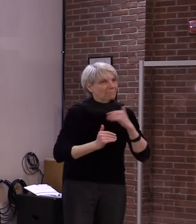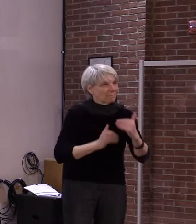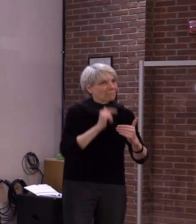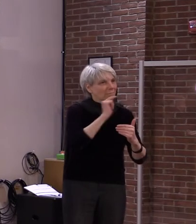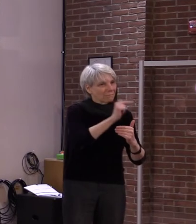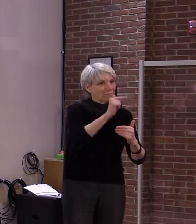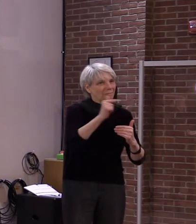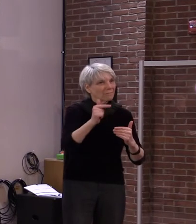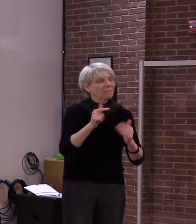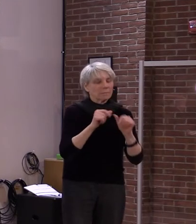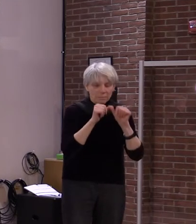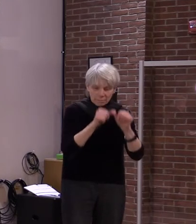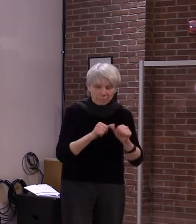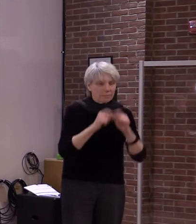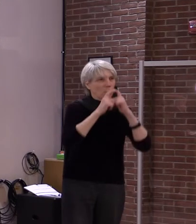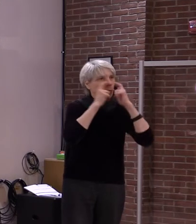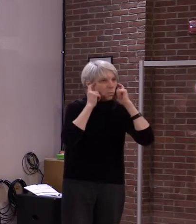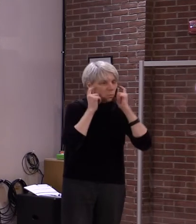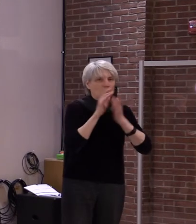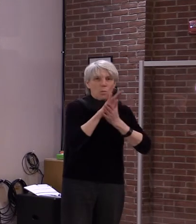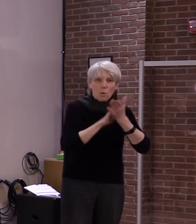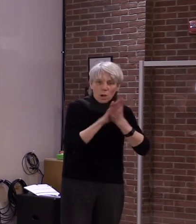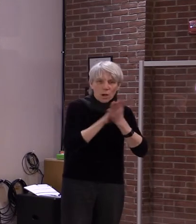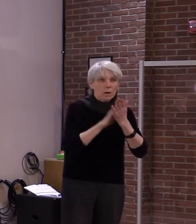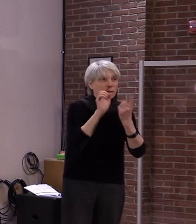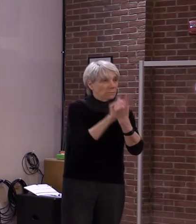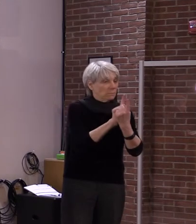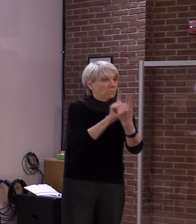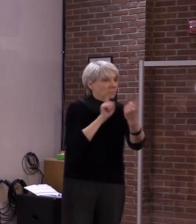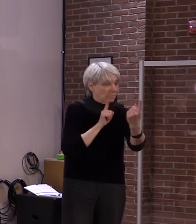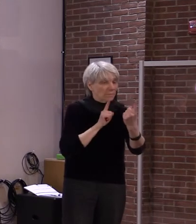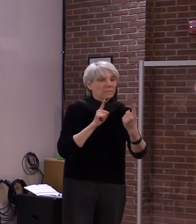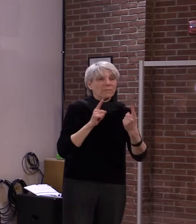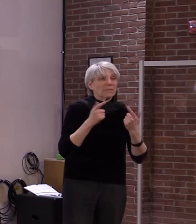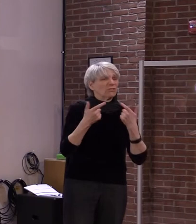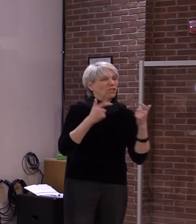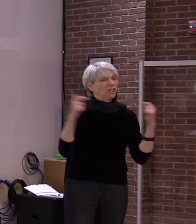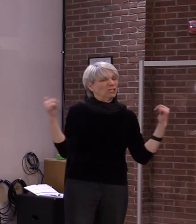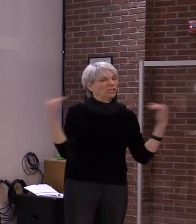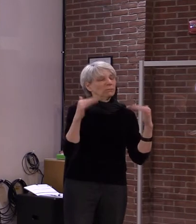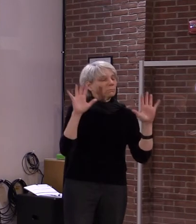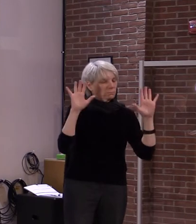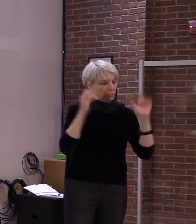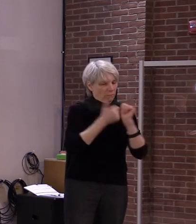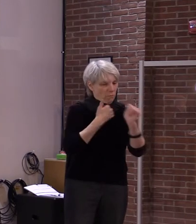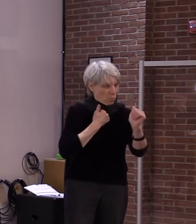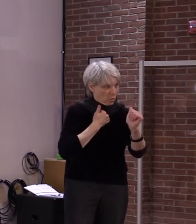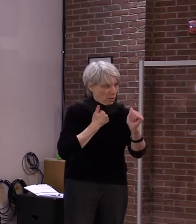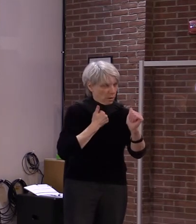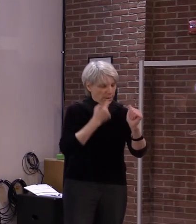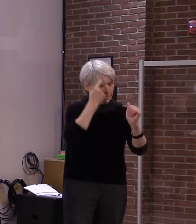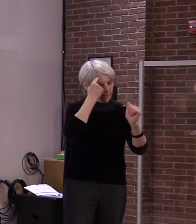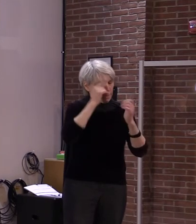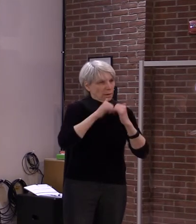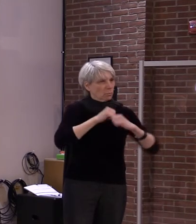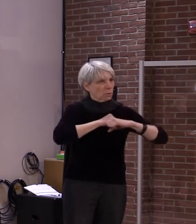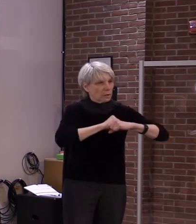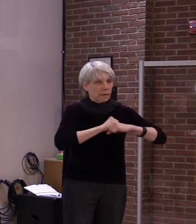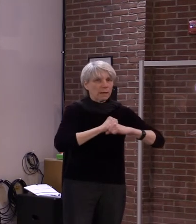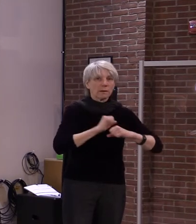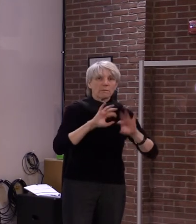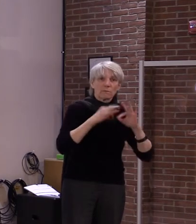hands maintain our six foot distance curb large gatherings and do our part to protect families and fellow